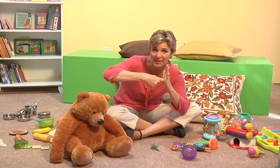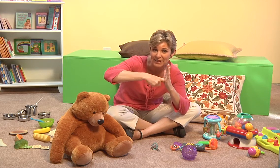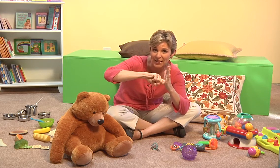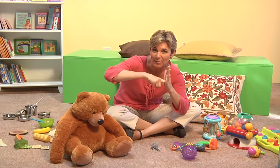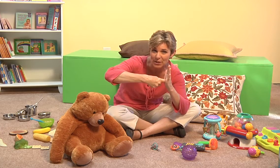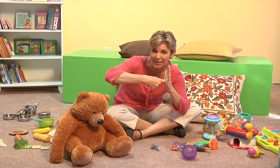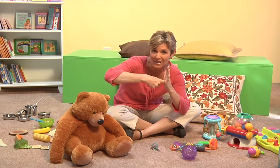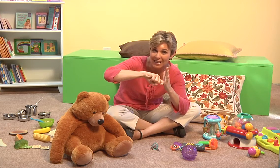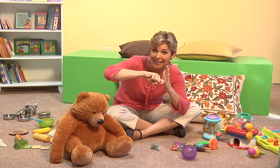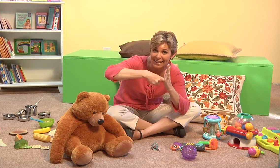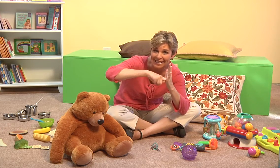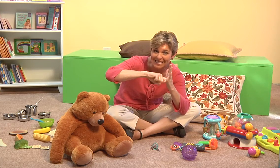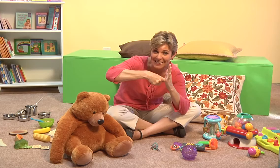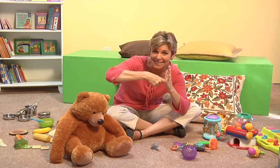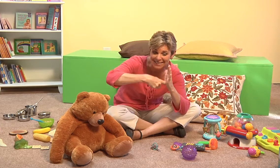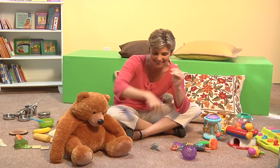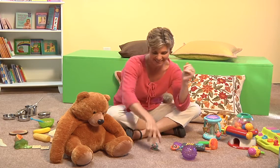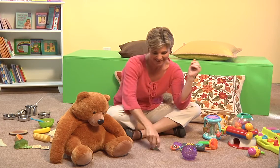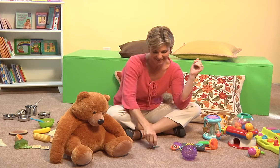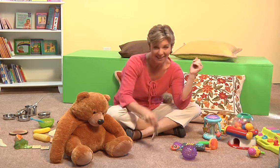to the object, keys.